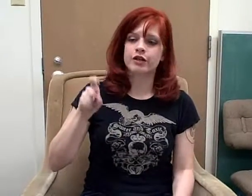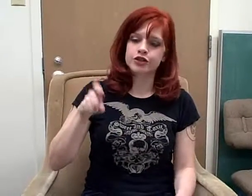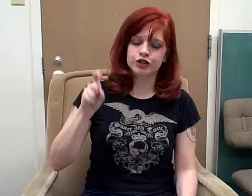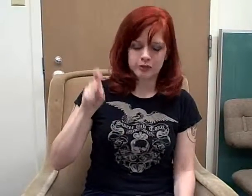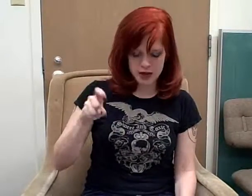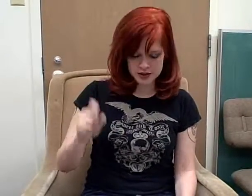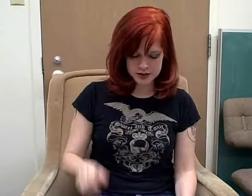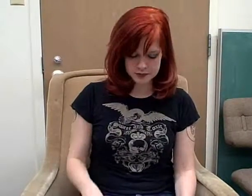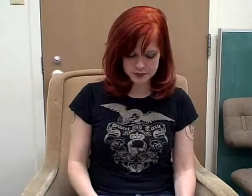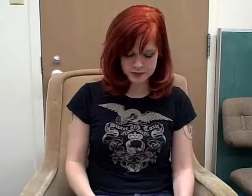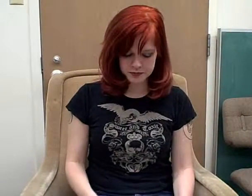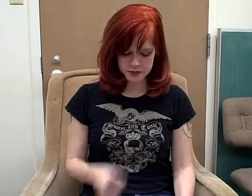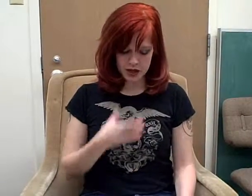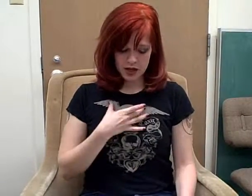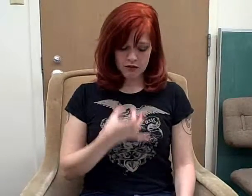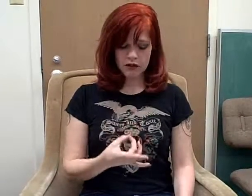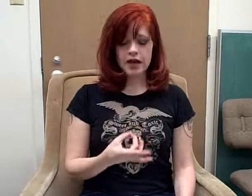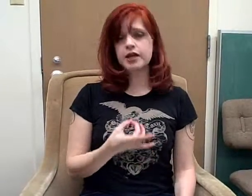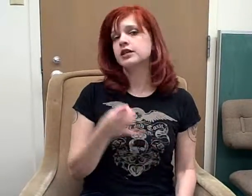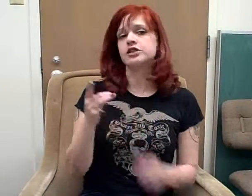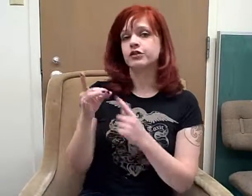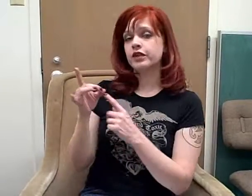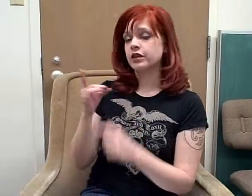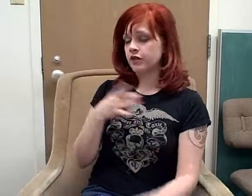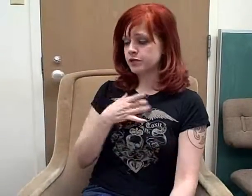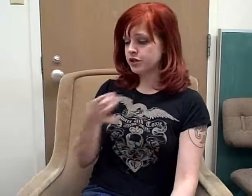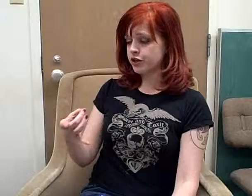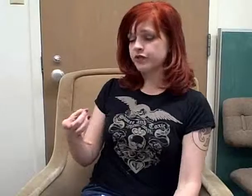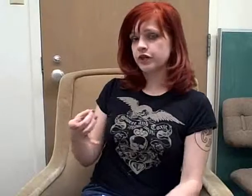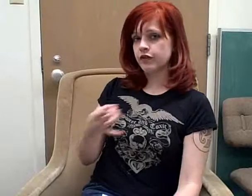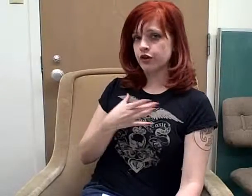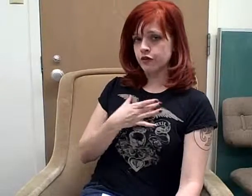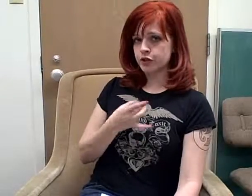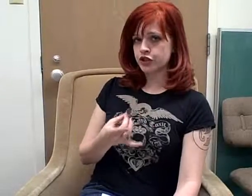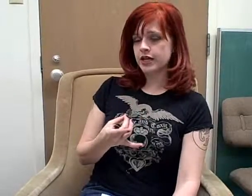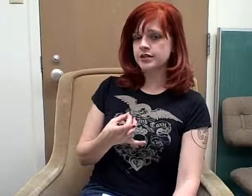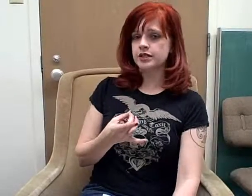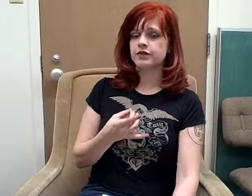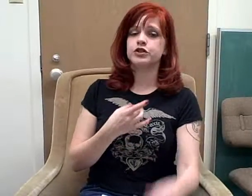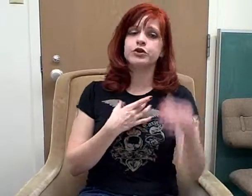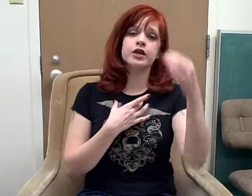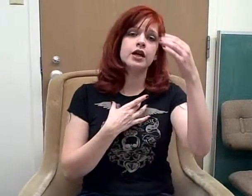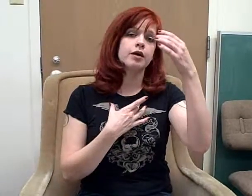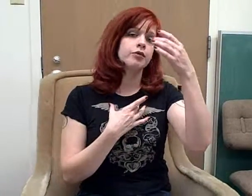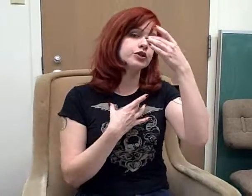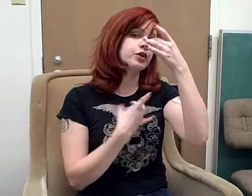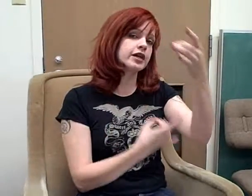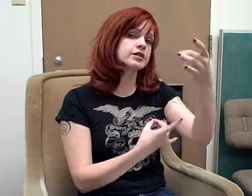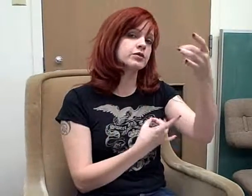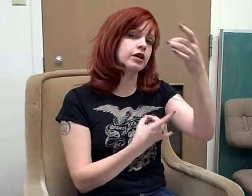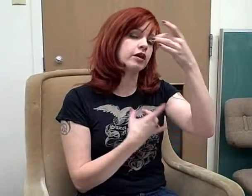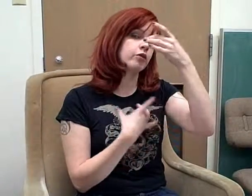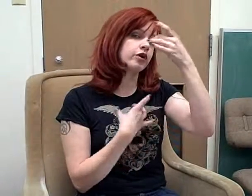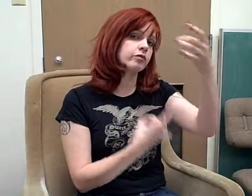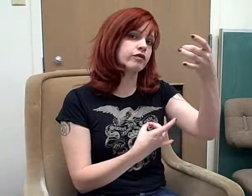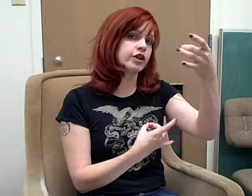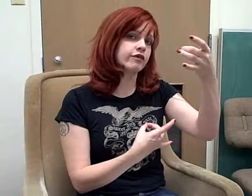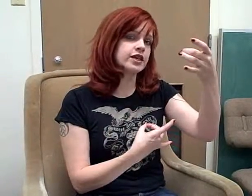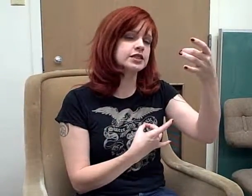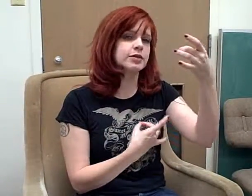or should or must. Like is your feely, comes out to your feely finger from your chest. If you do it with 2 hands, one of them in front of your face, it